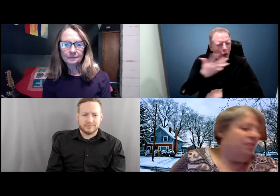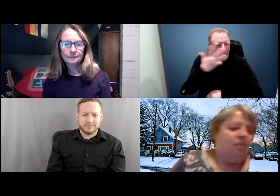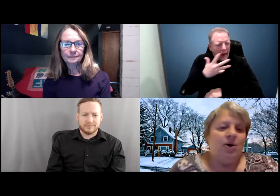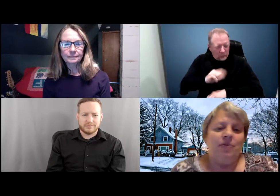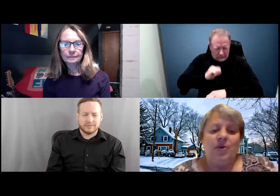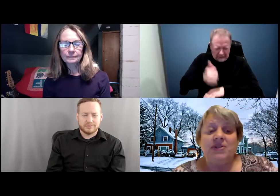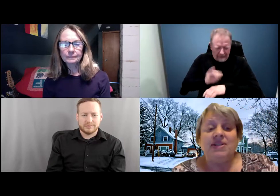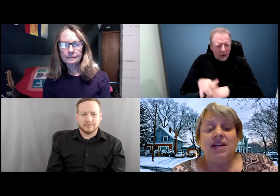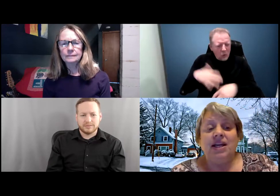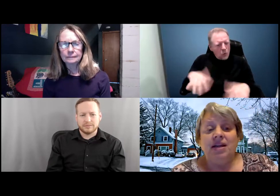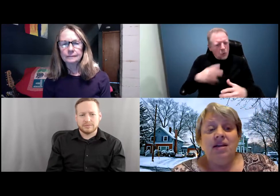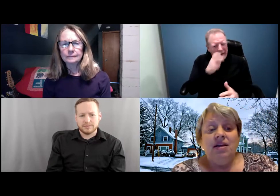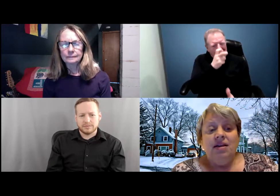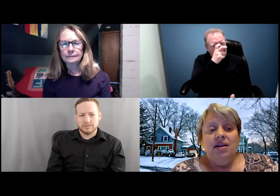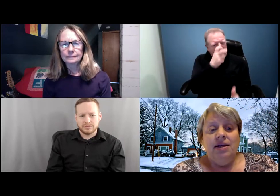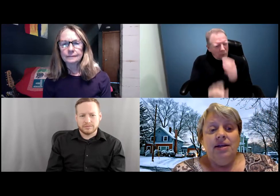comprehensive workforce study.